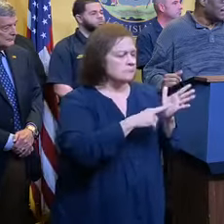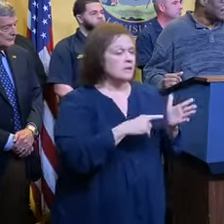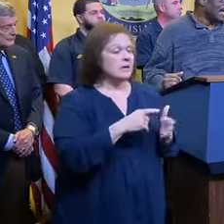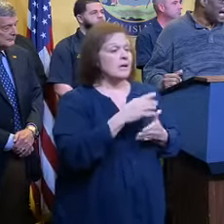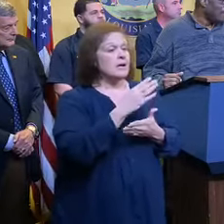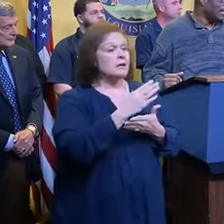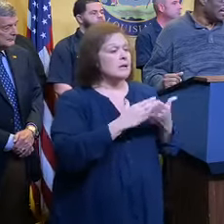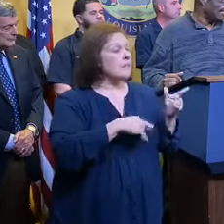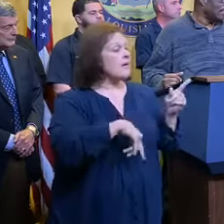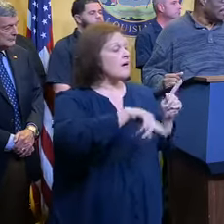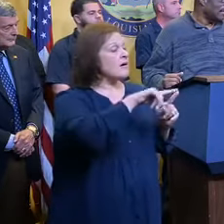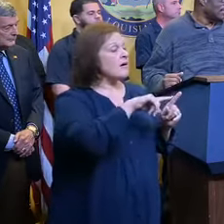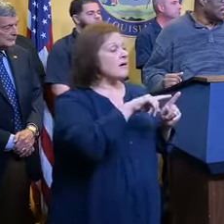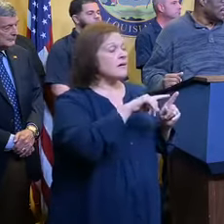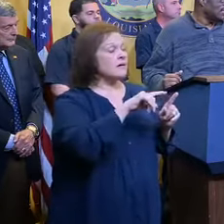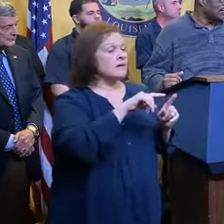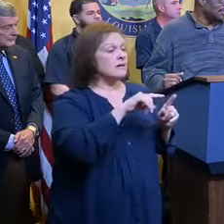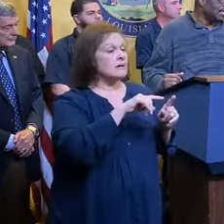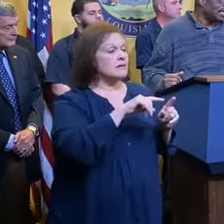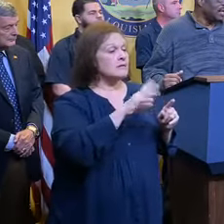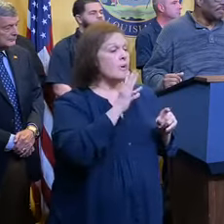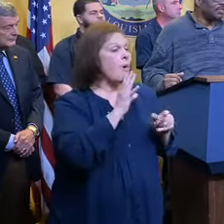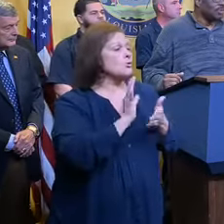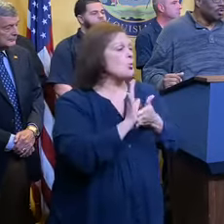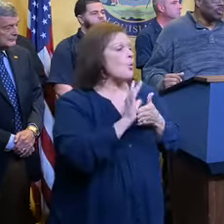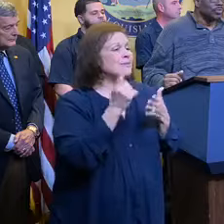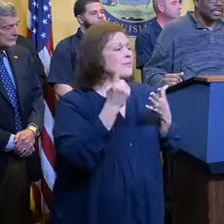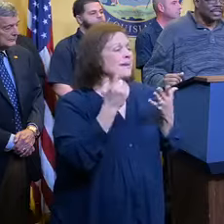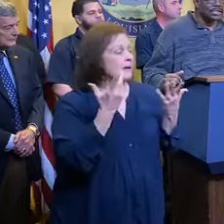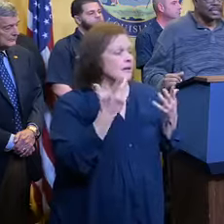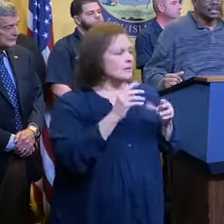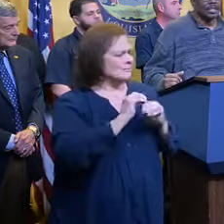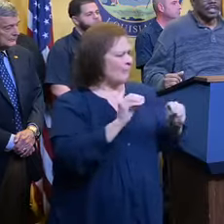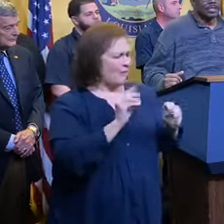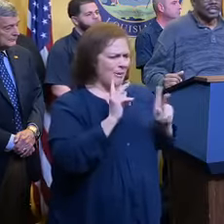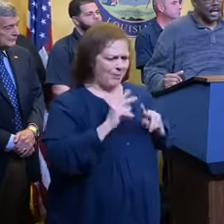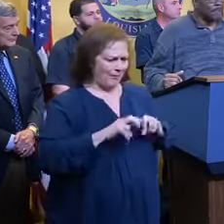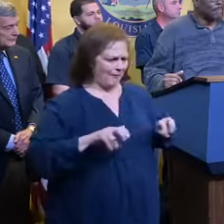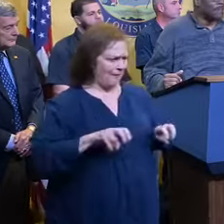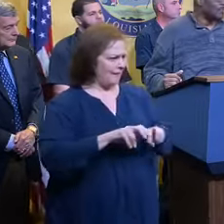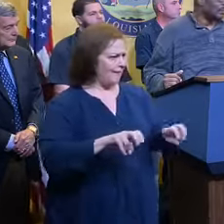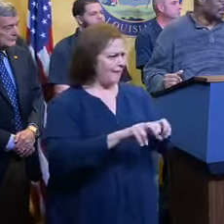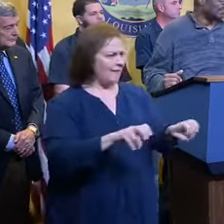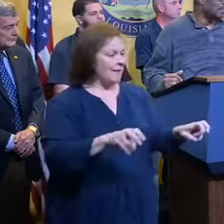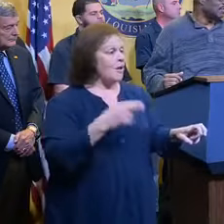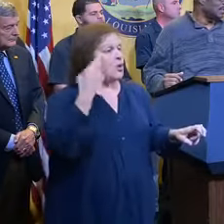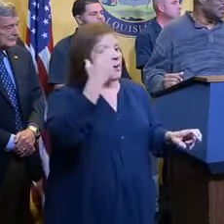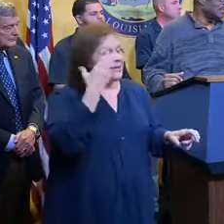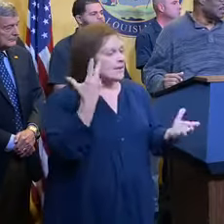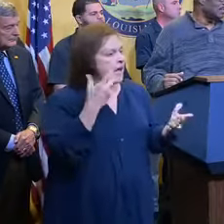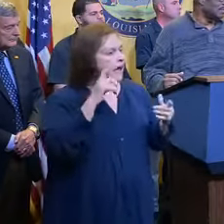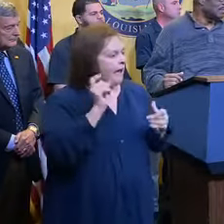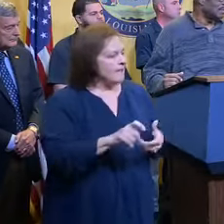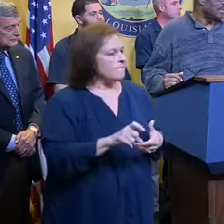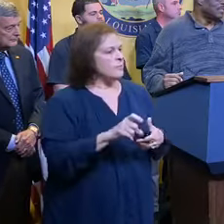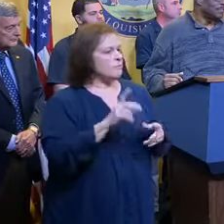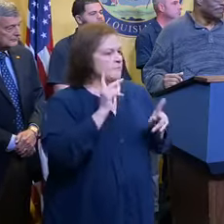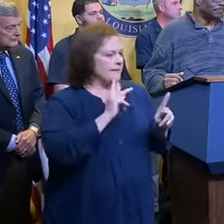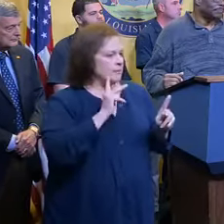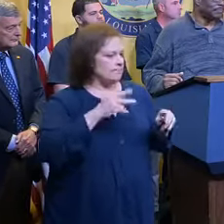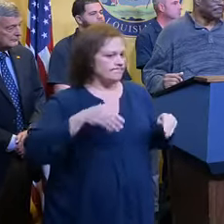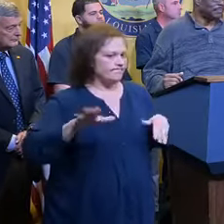that stuff is happening is because you need to have this social distancing to stop the spread of this disease.